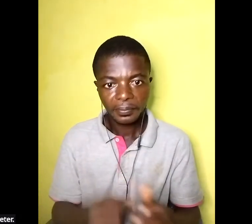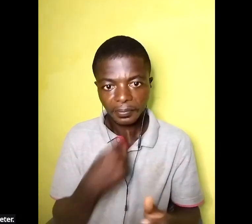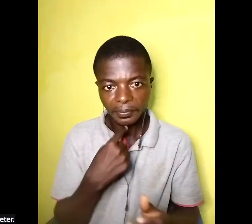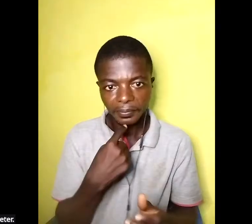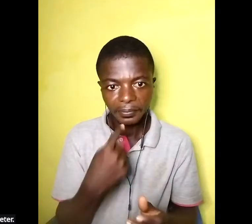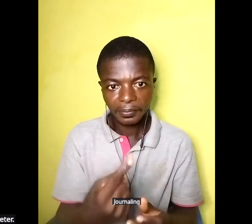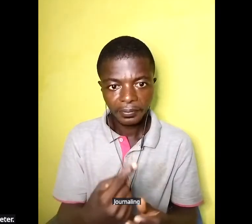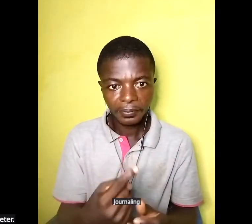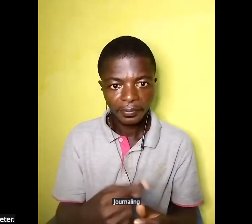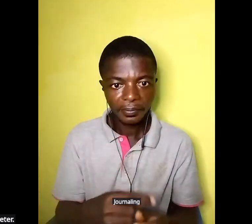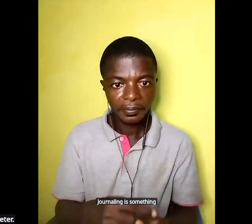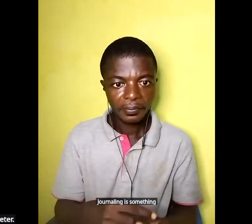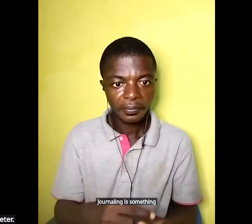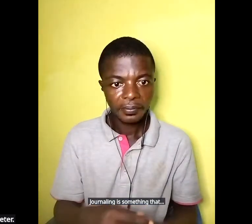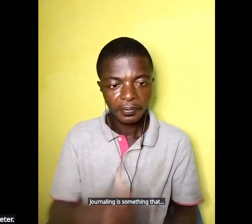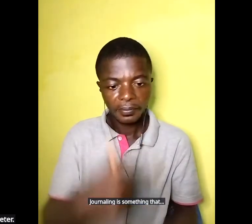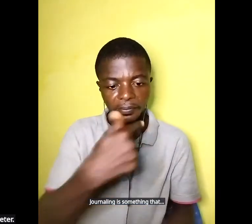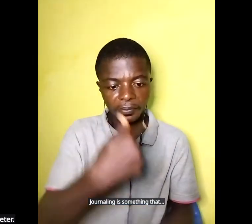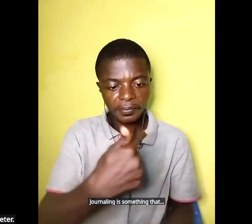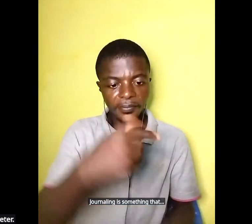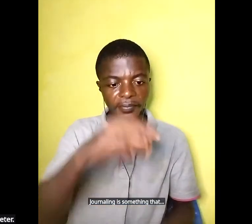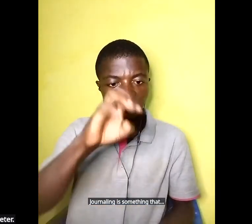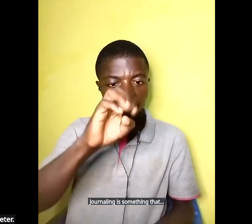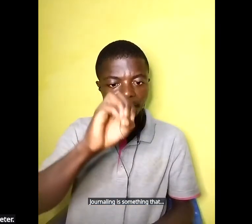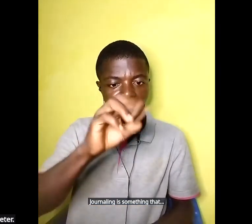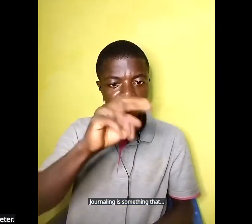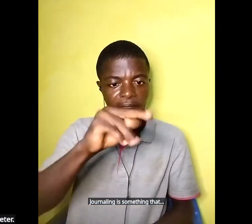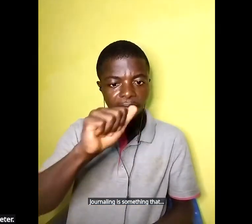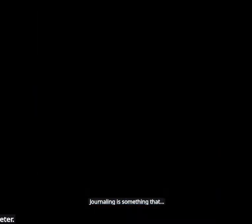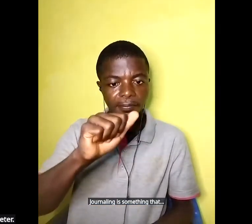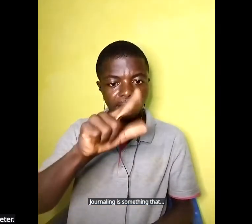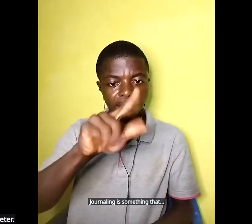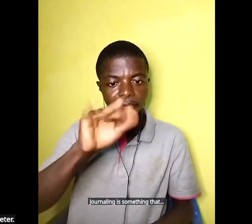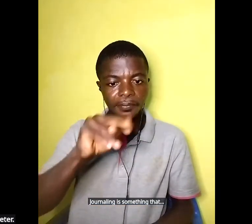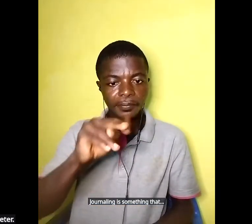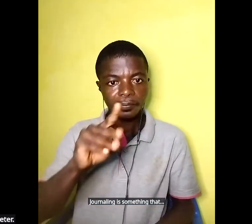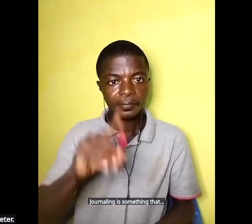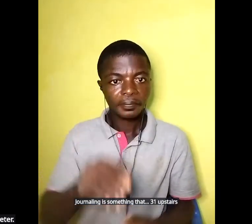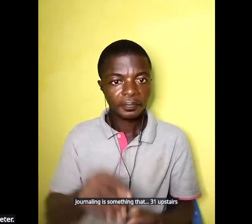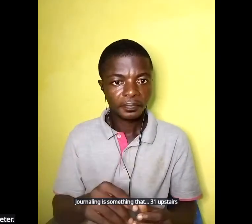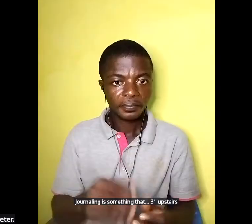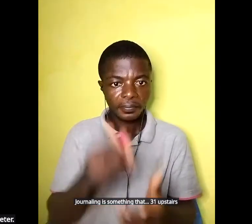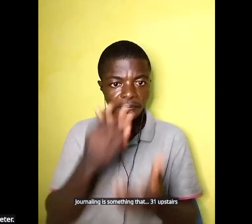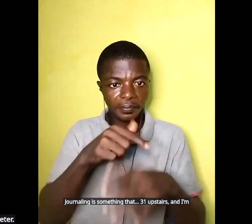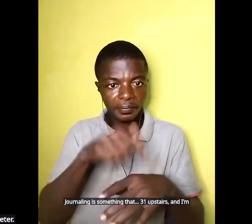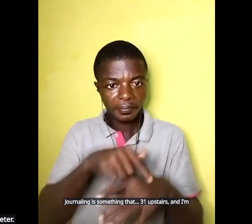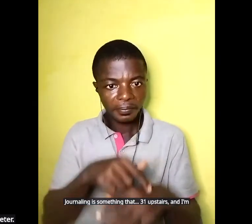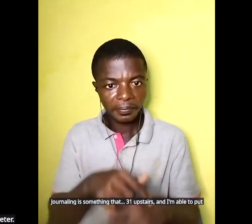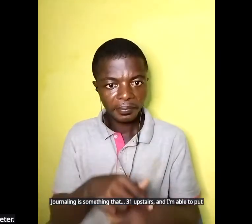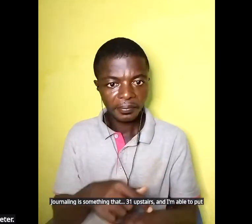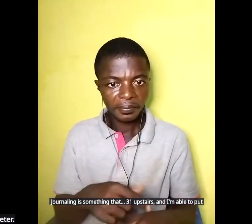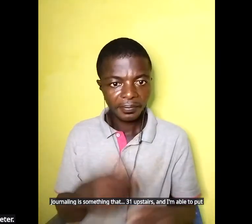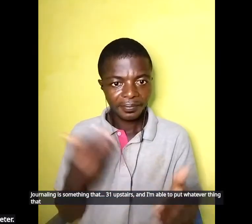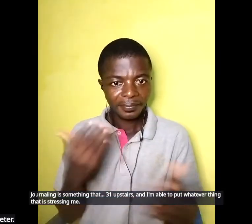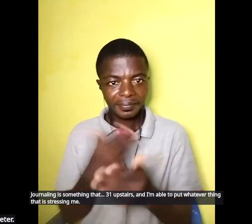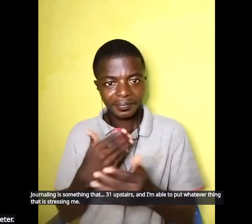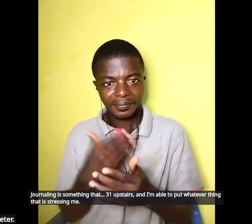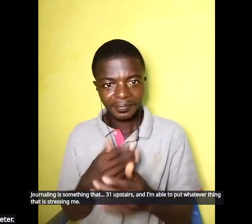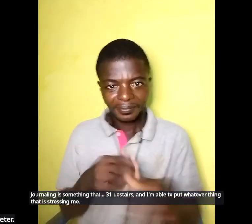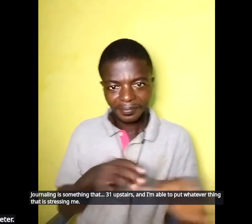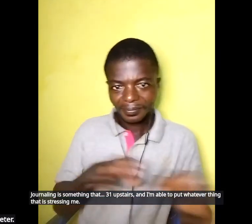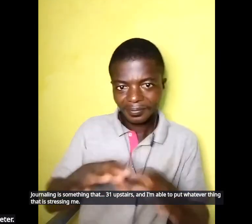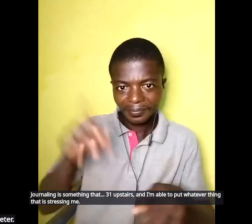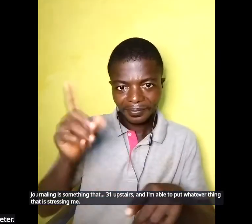Journaling is something that really works for me. Usually when I'm stressed and I'm able to put whatever thing that is stressing me on